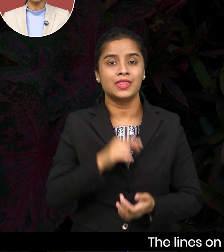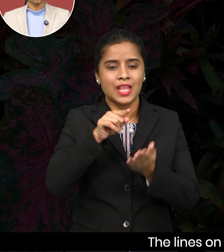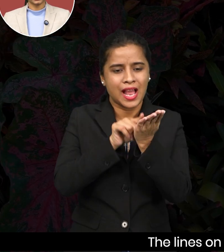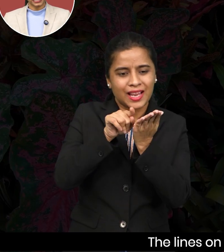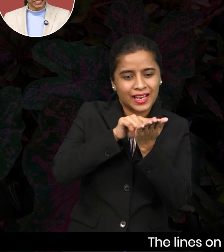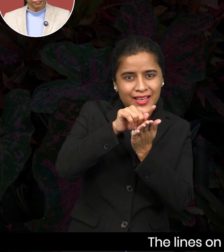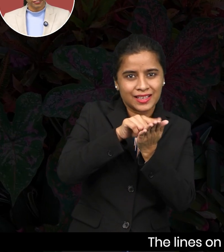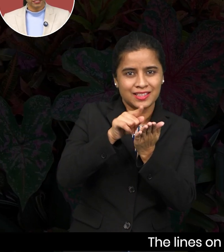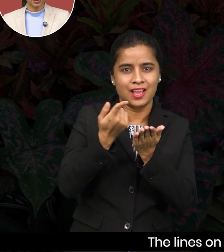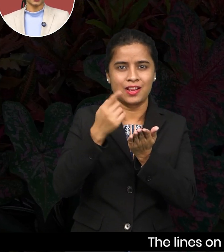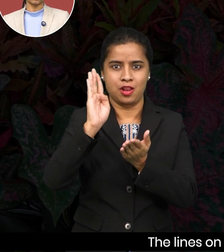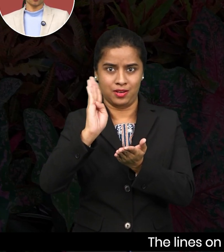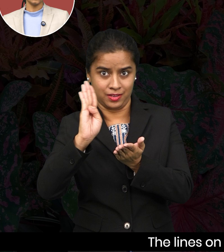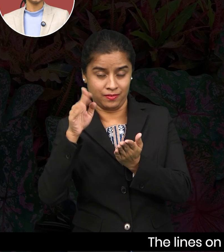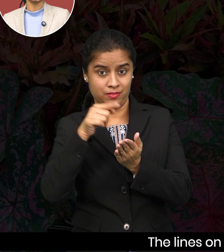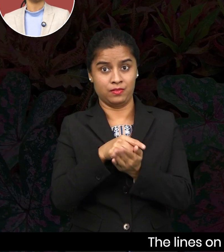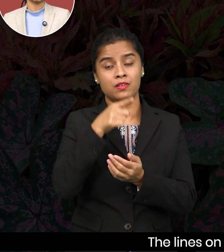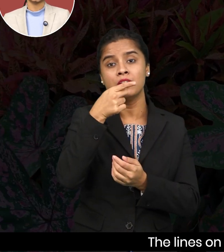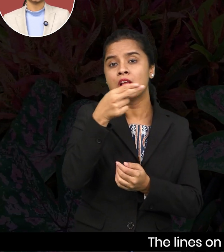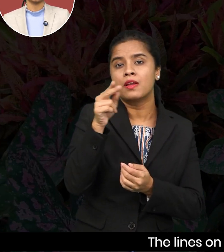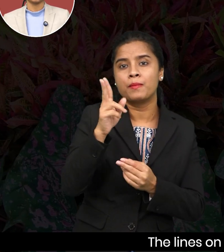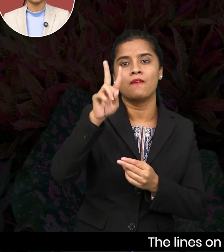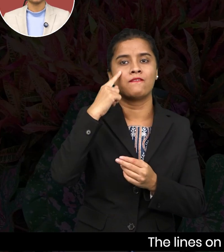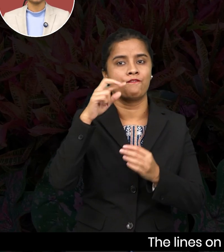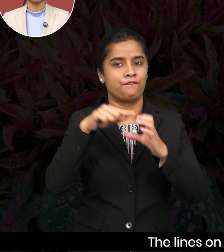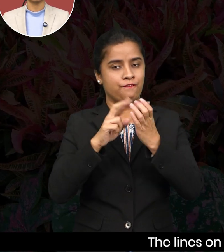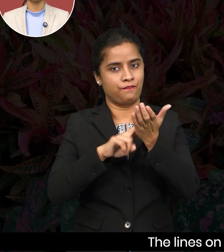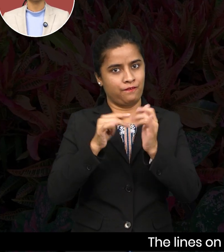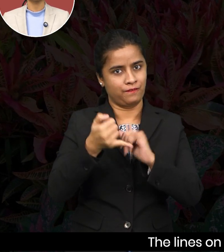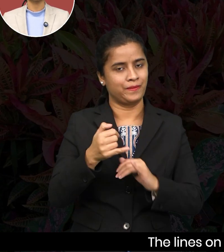The lines on the leaf are called veins.